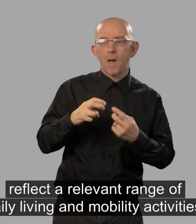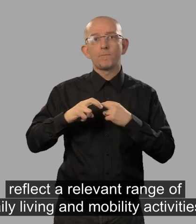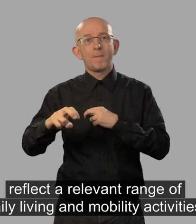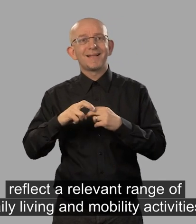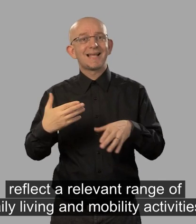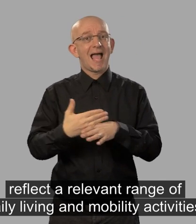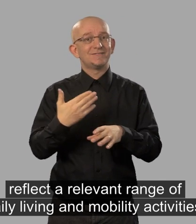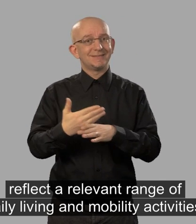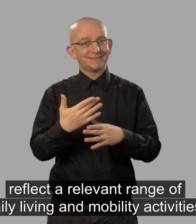activities.